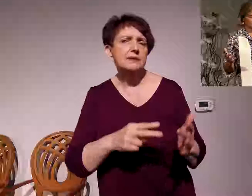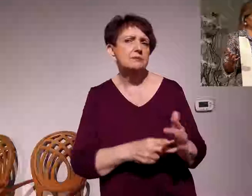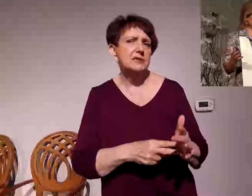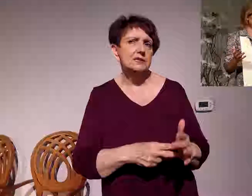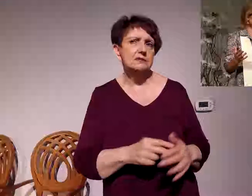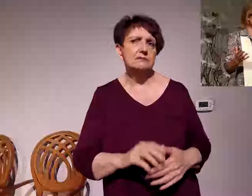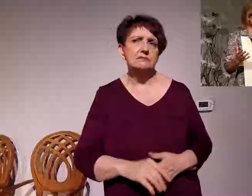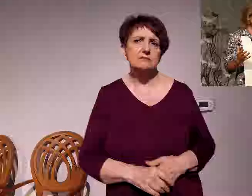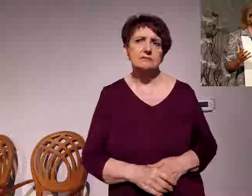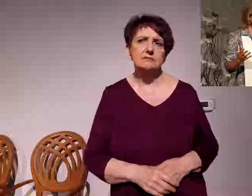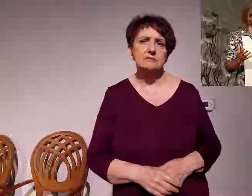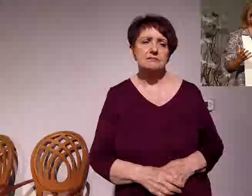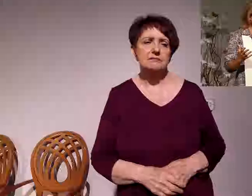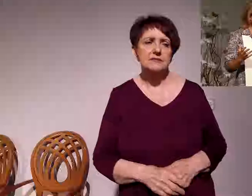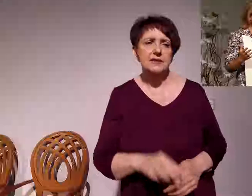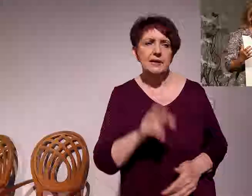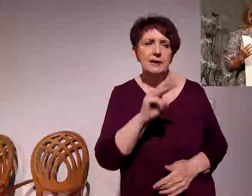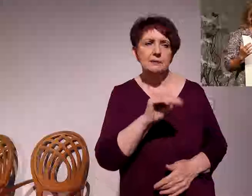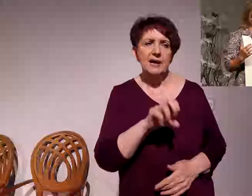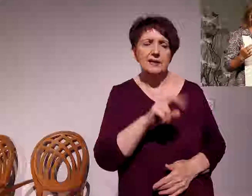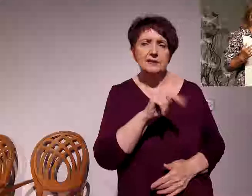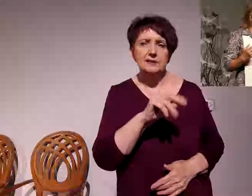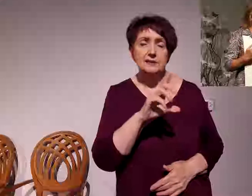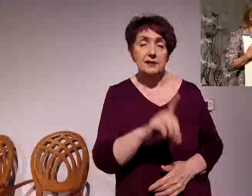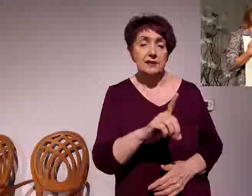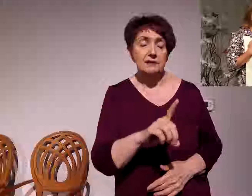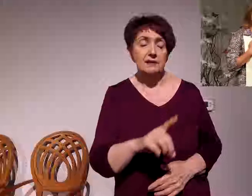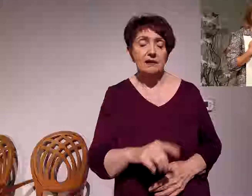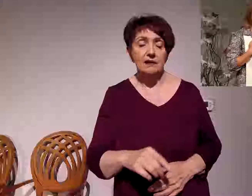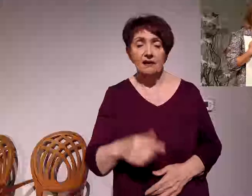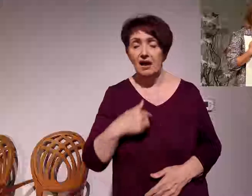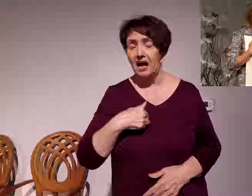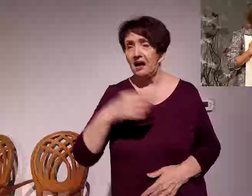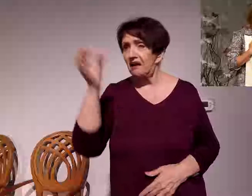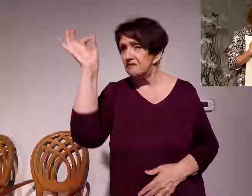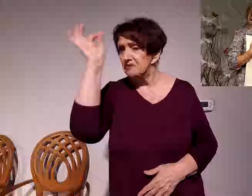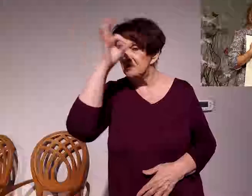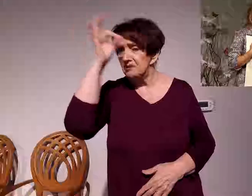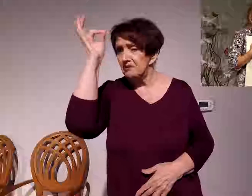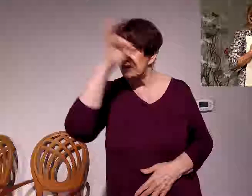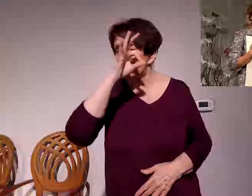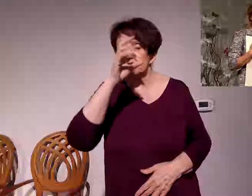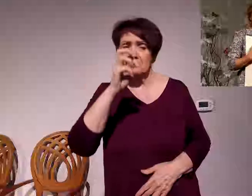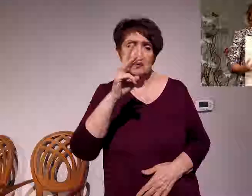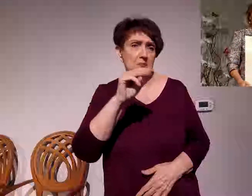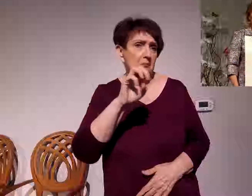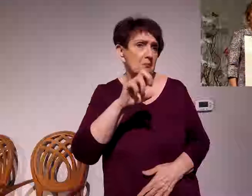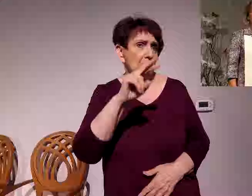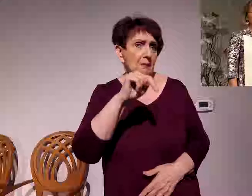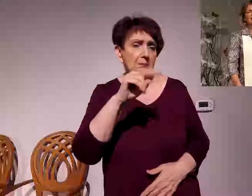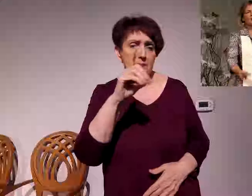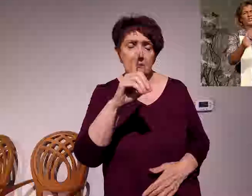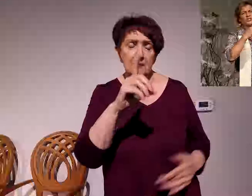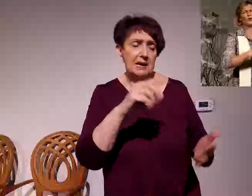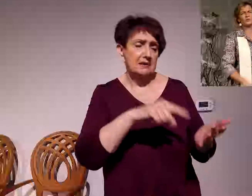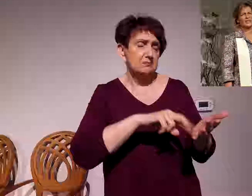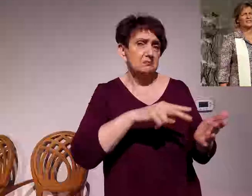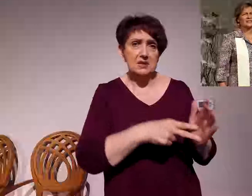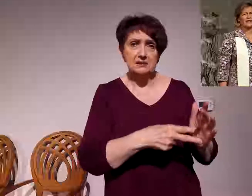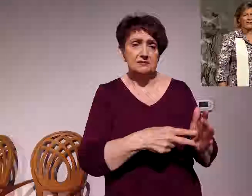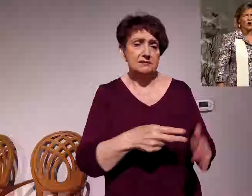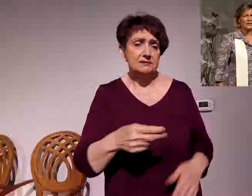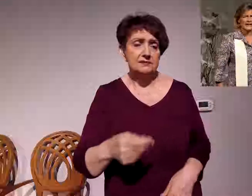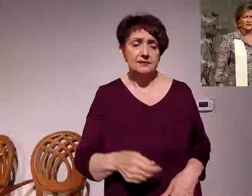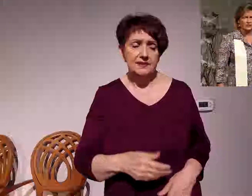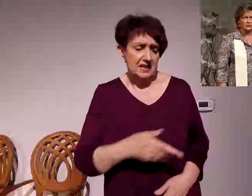anyway? There you have me. There you have me, for I have not the slightest idea what the mind is. See, Ernest Holmes